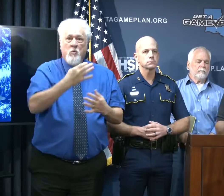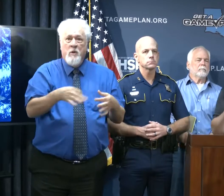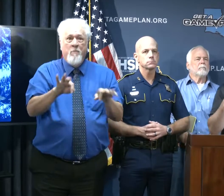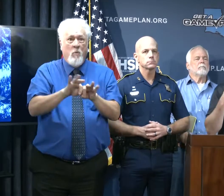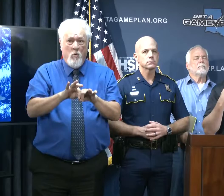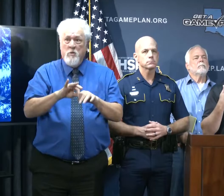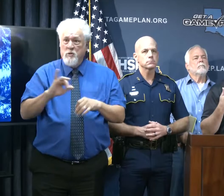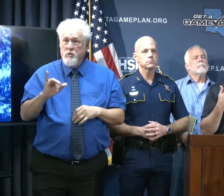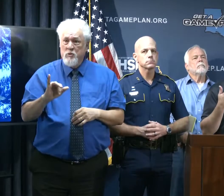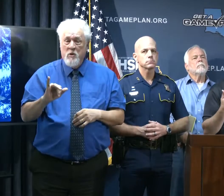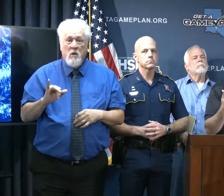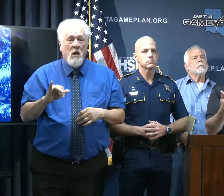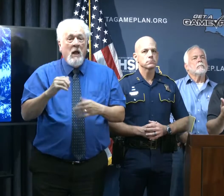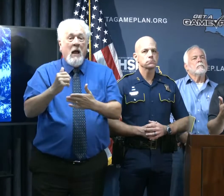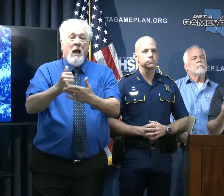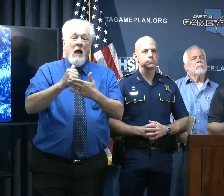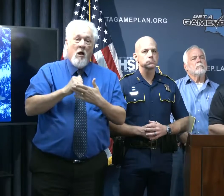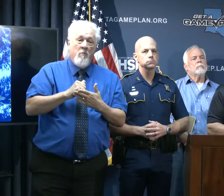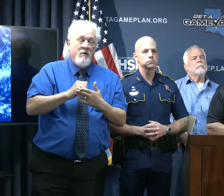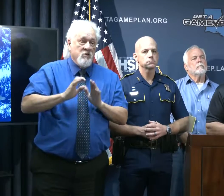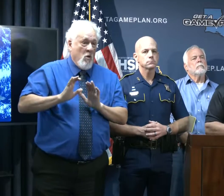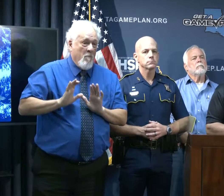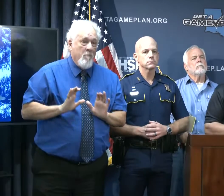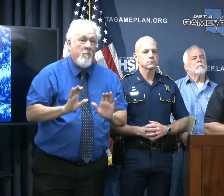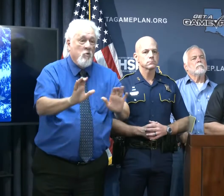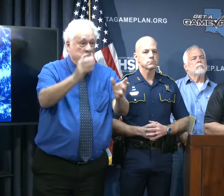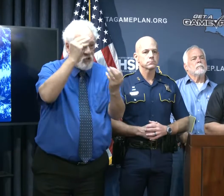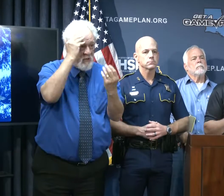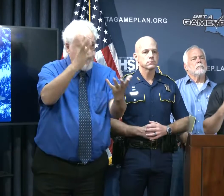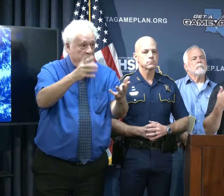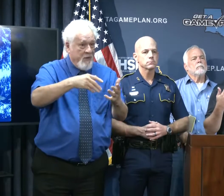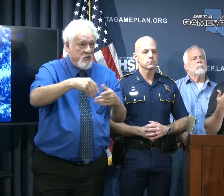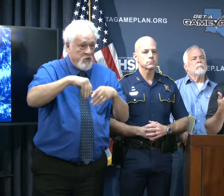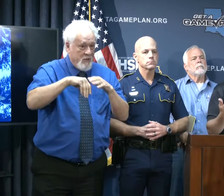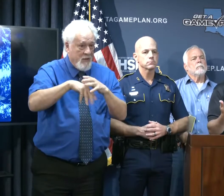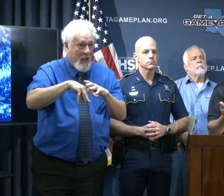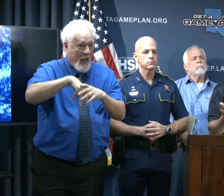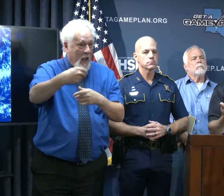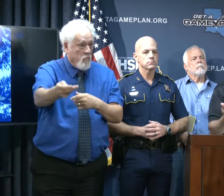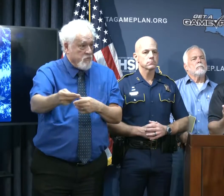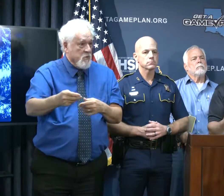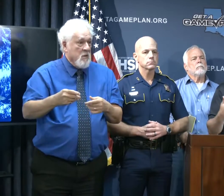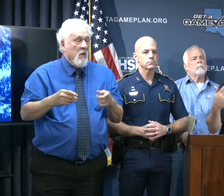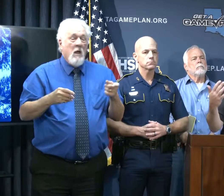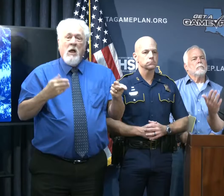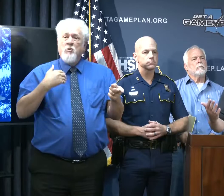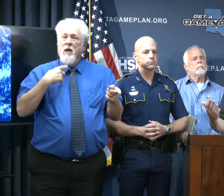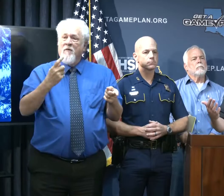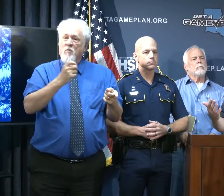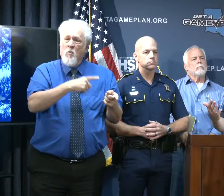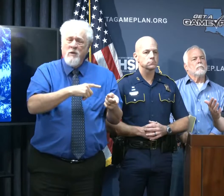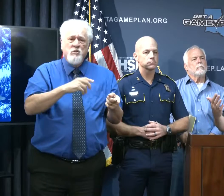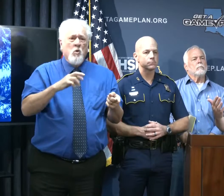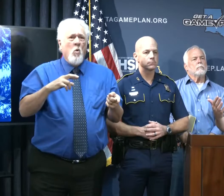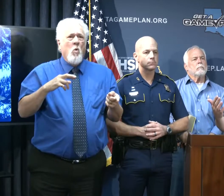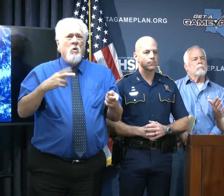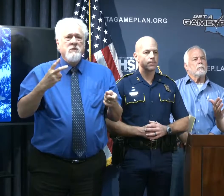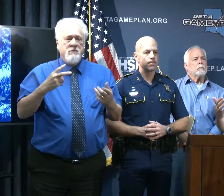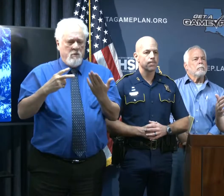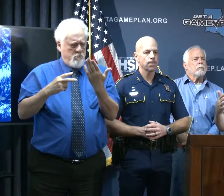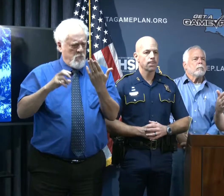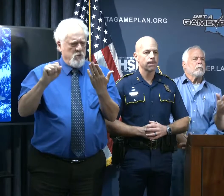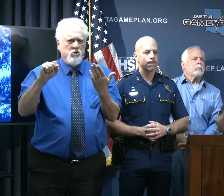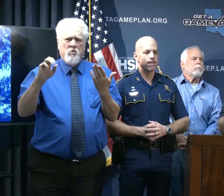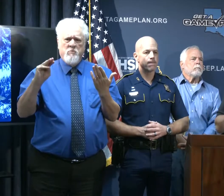well, being able to help us push that information out. And if you have questions or you see things on social